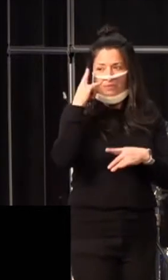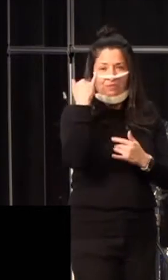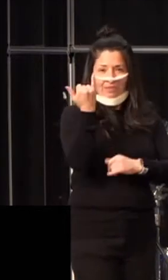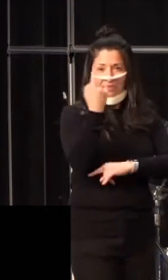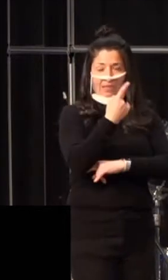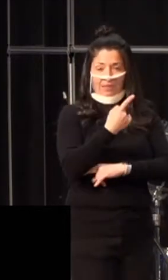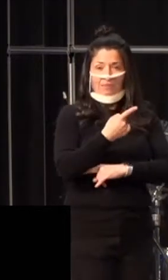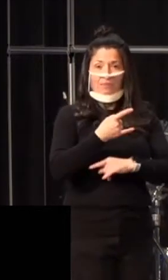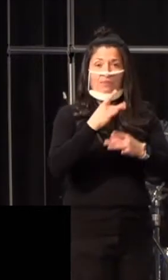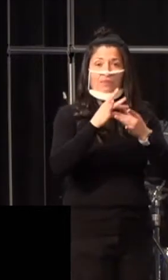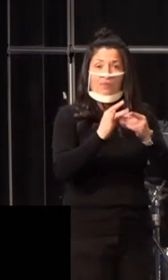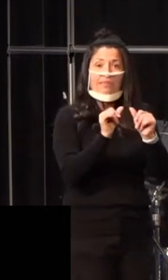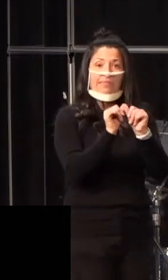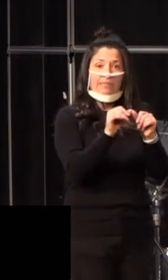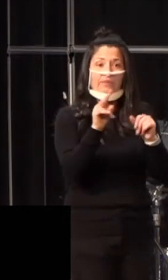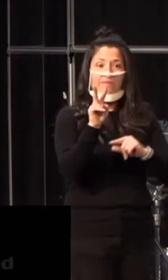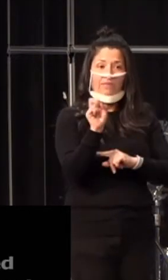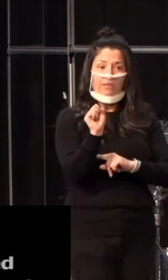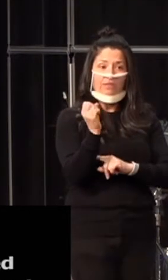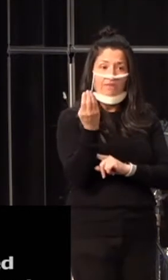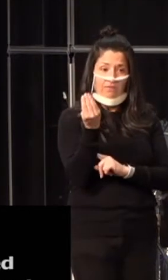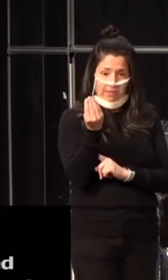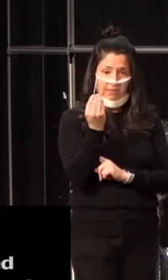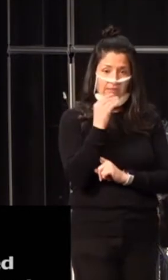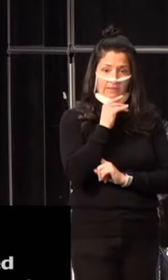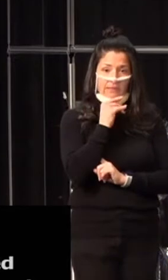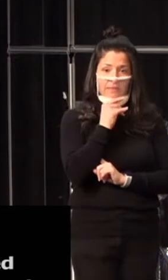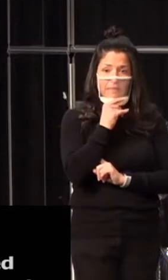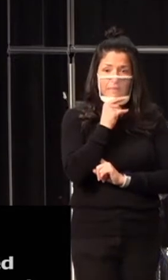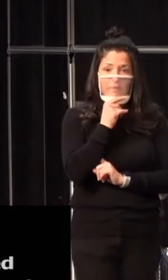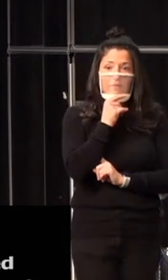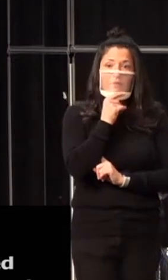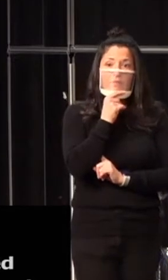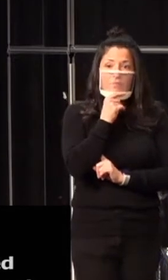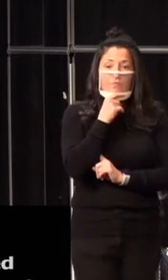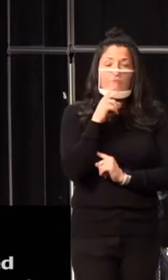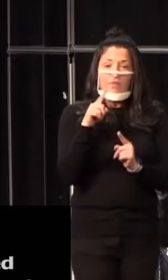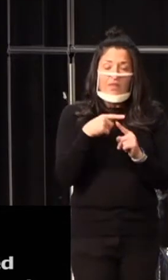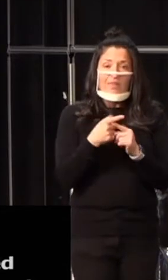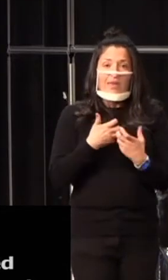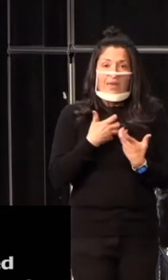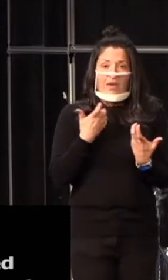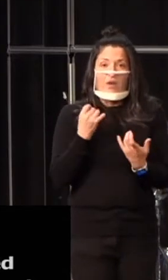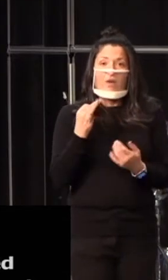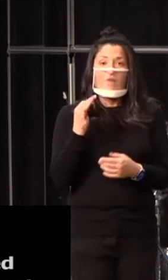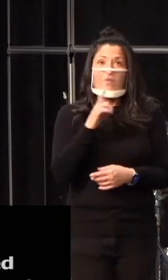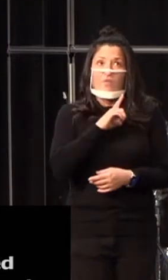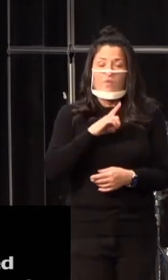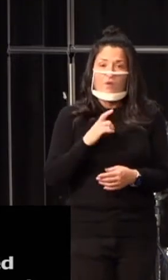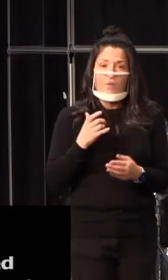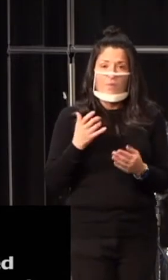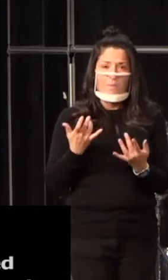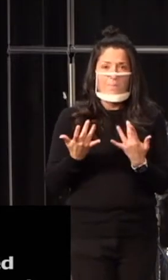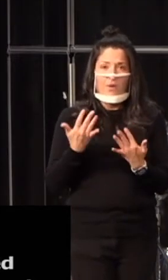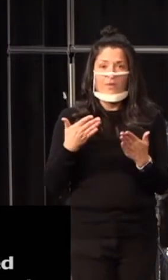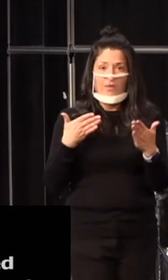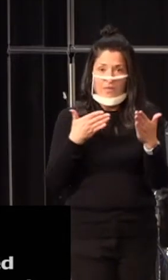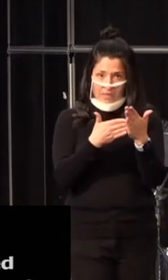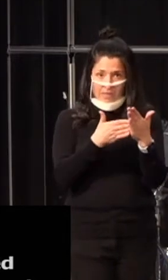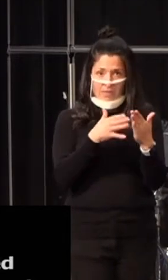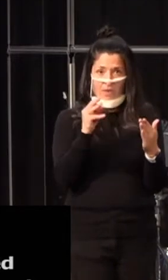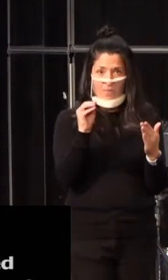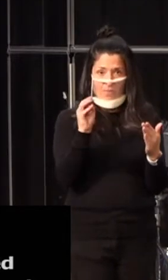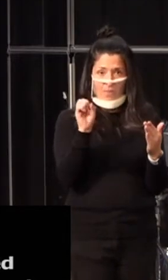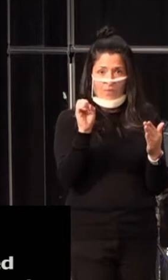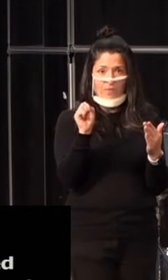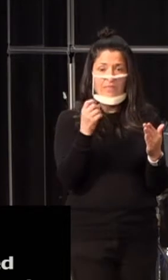The story continues in verse 14. Then the anger of the Lord burned against Moses. And